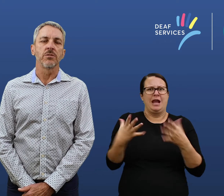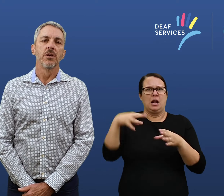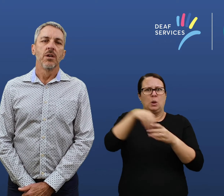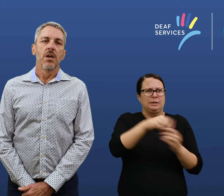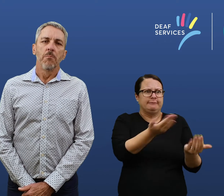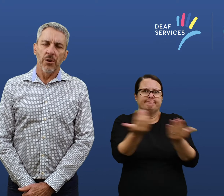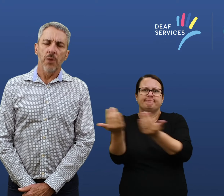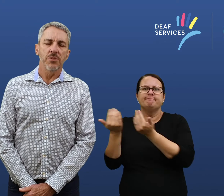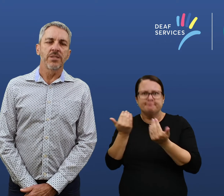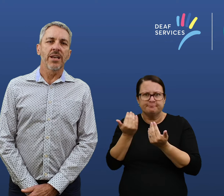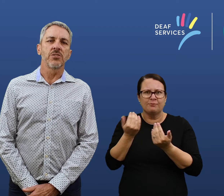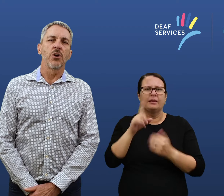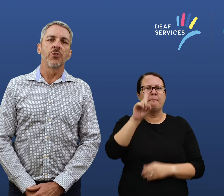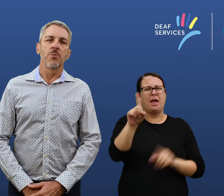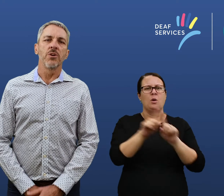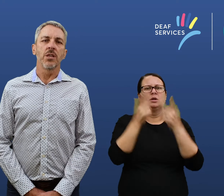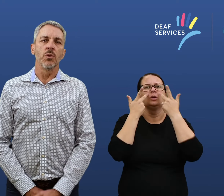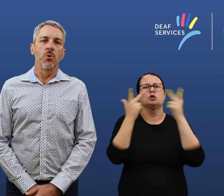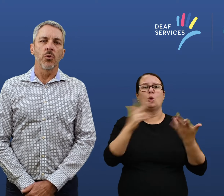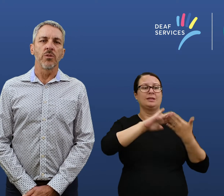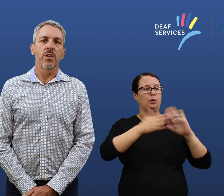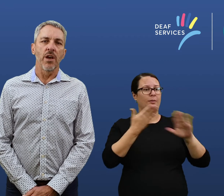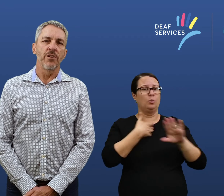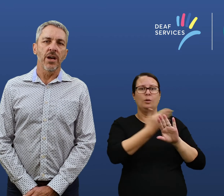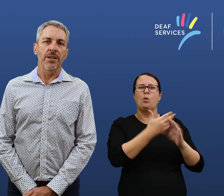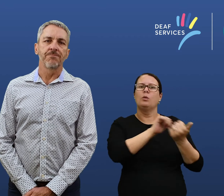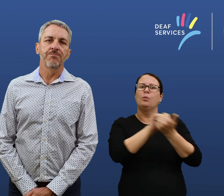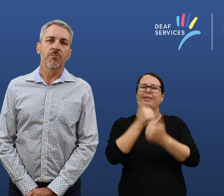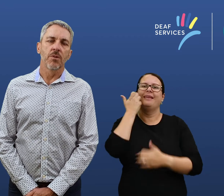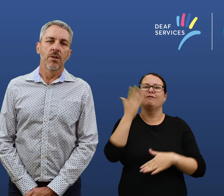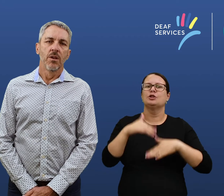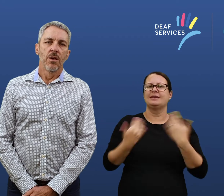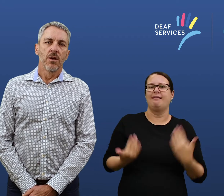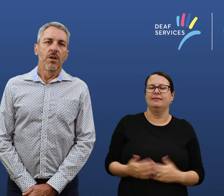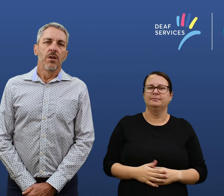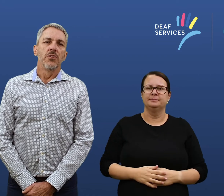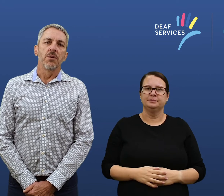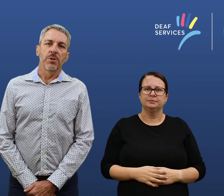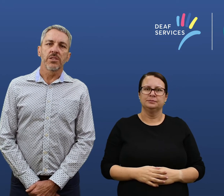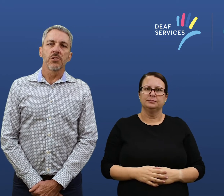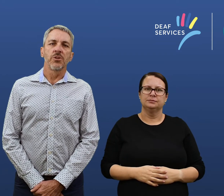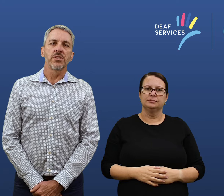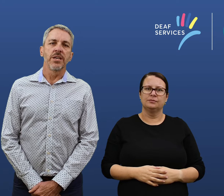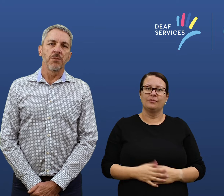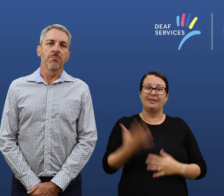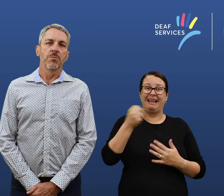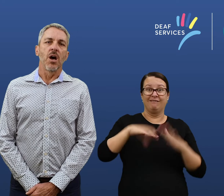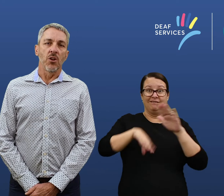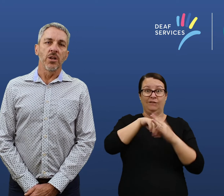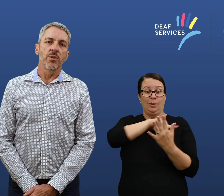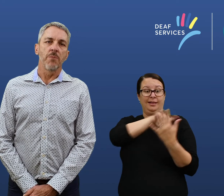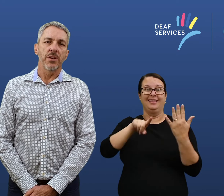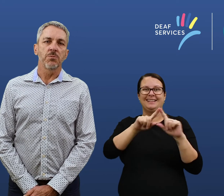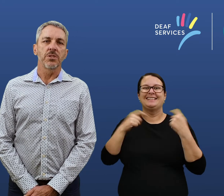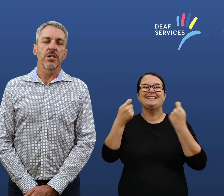organisation, but a representation of the community we work with every day. The completion of this team,